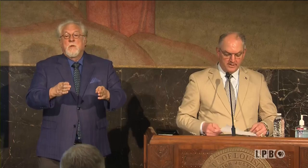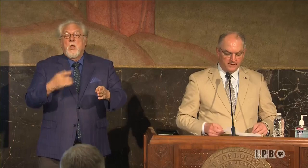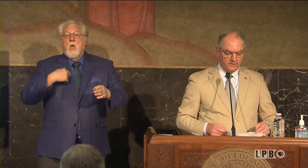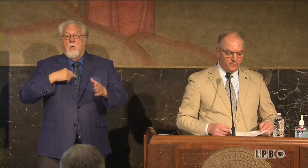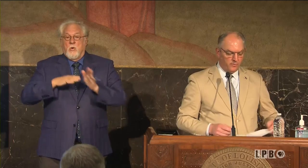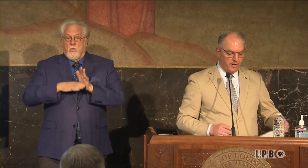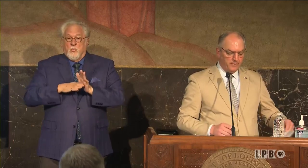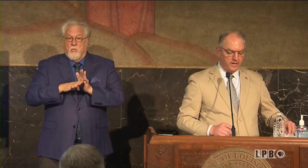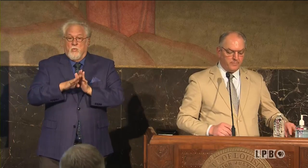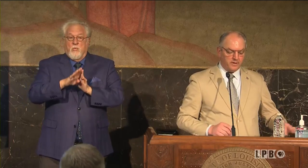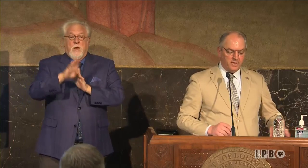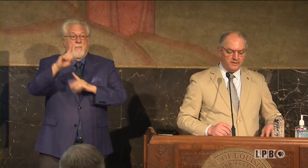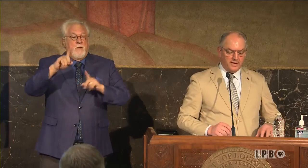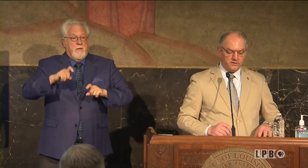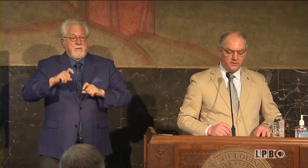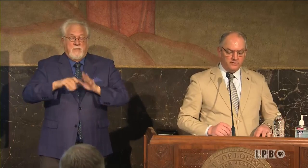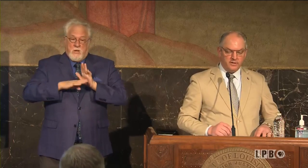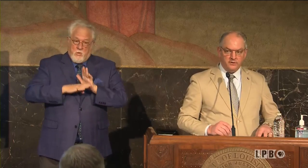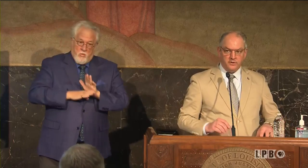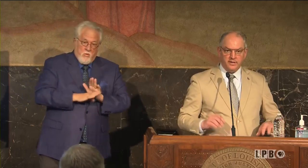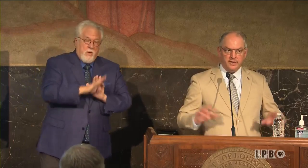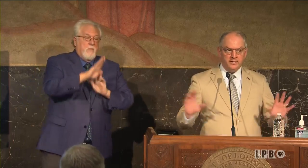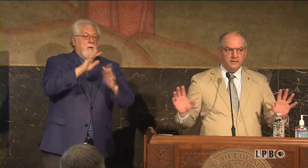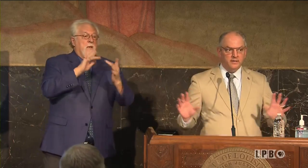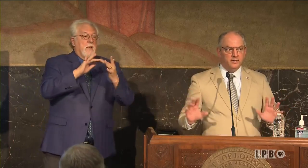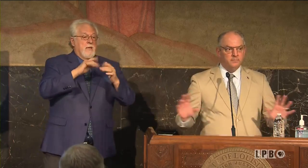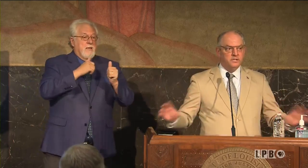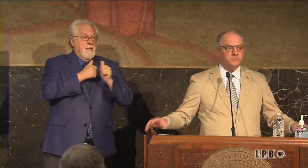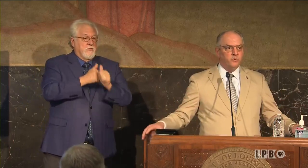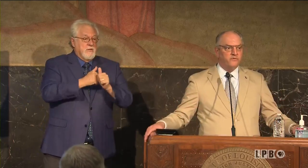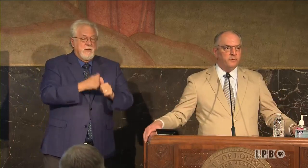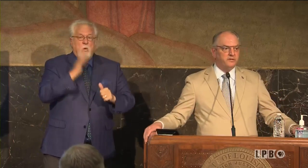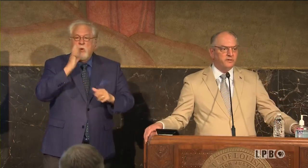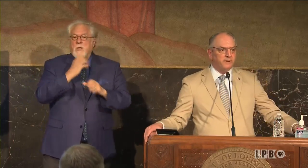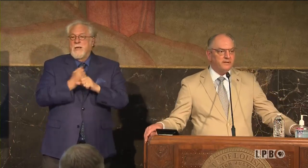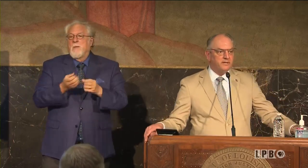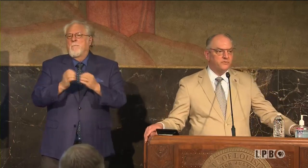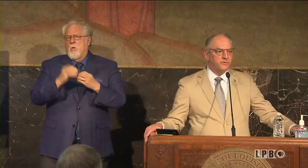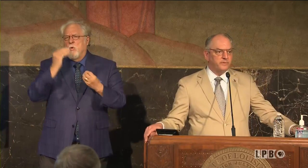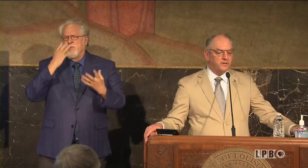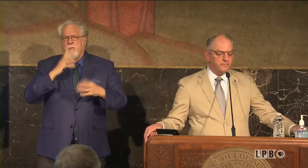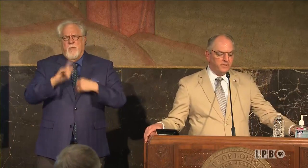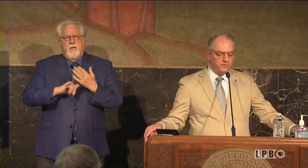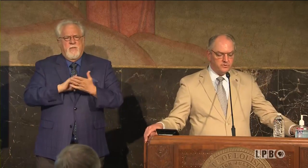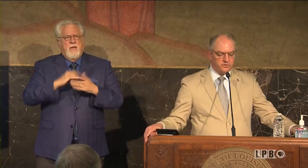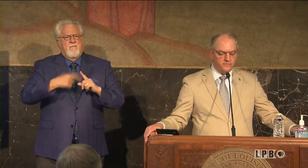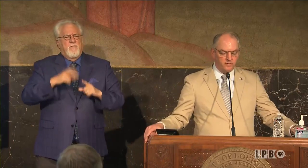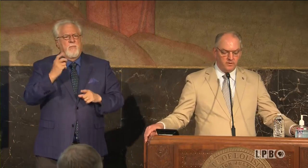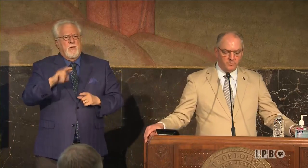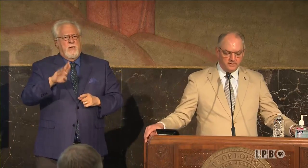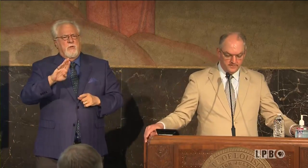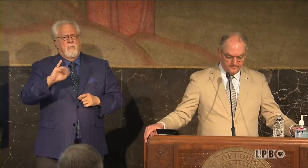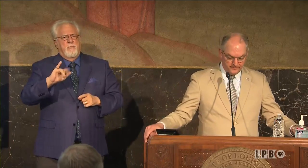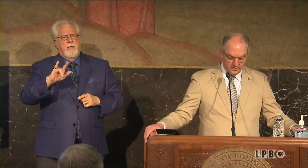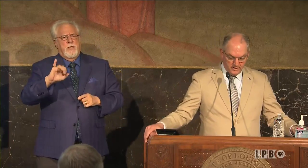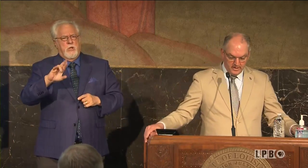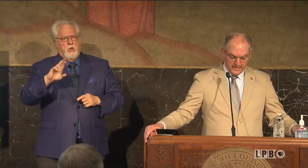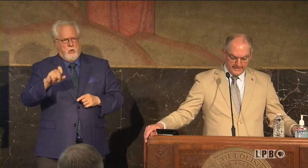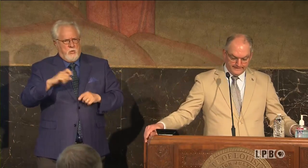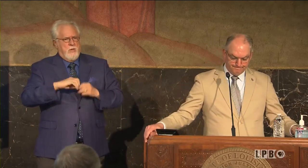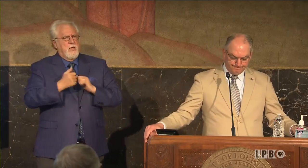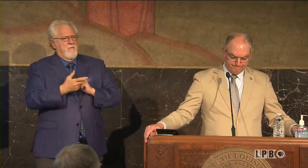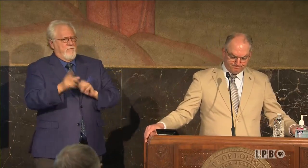up our testing, we're ramping up our contact tracing, and you're going to get much more information about this from Dr. Bu in just a few moments.